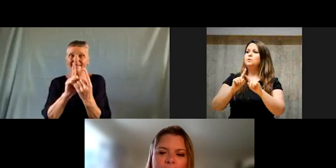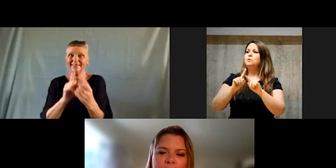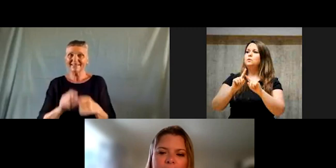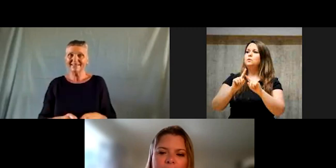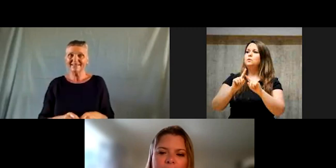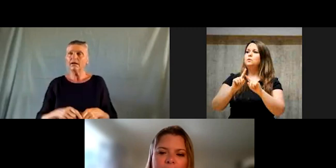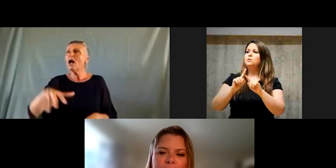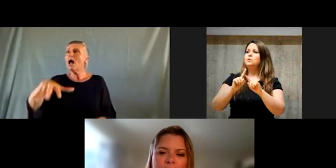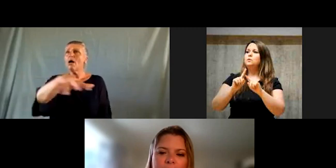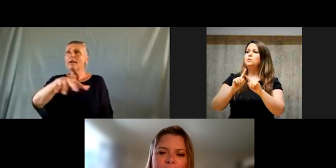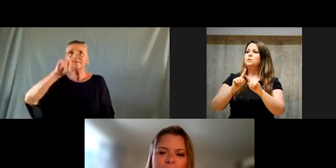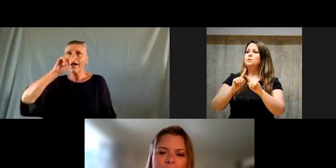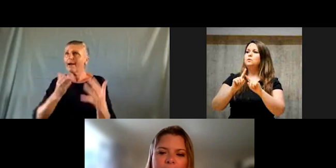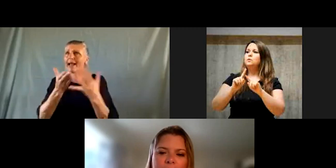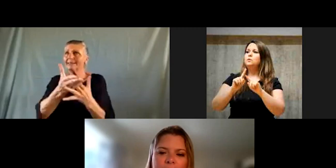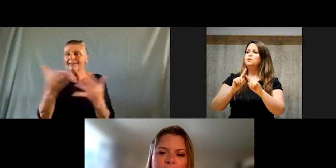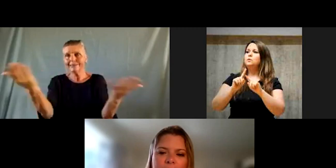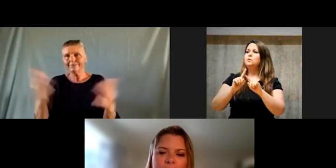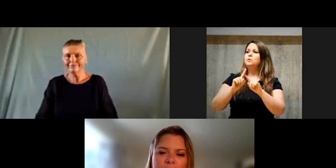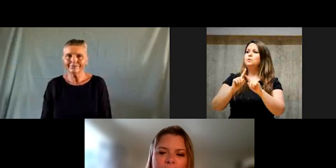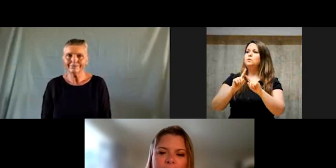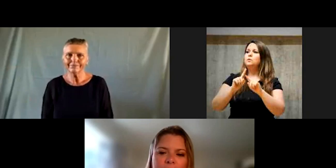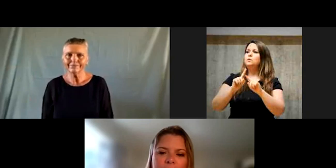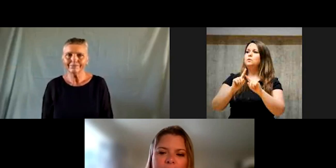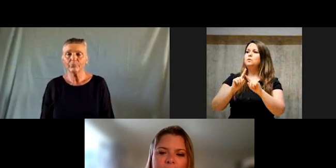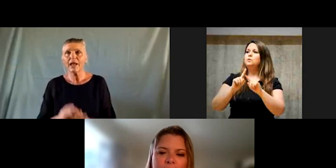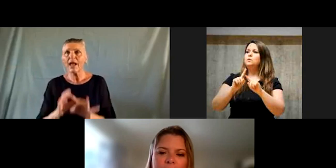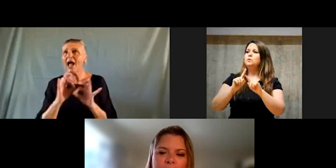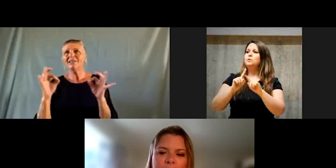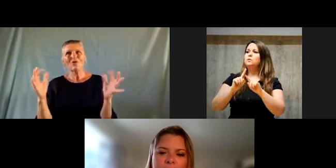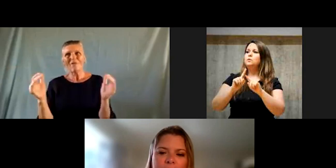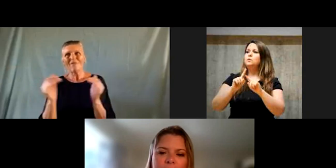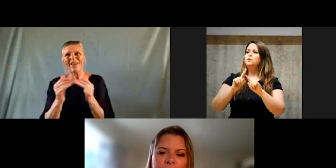where I cannot go as well. And it's not feasible.